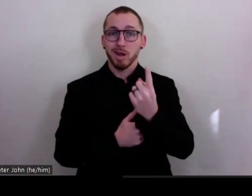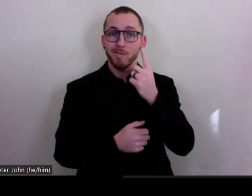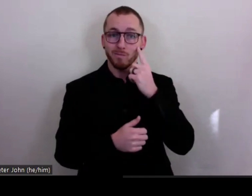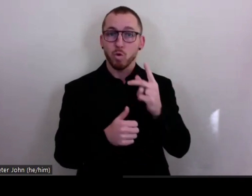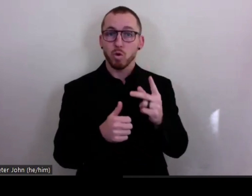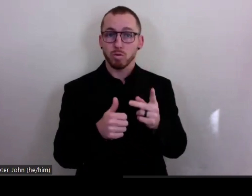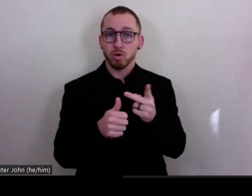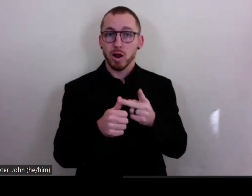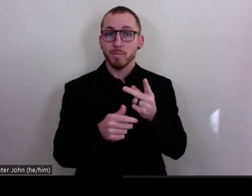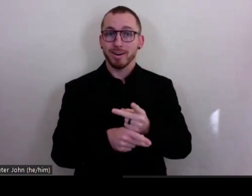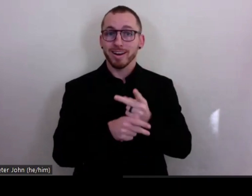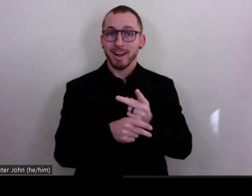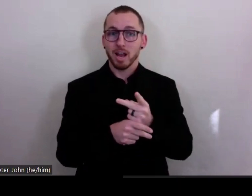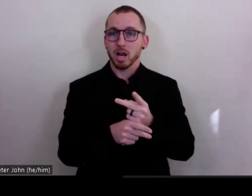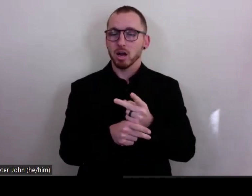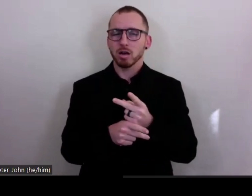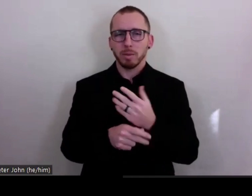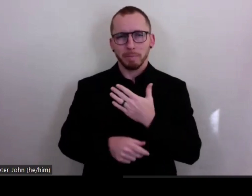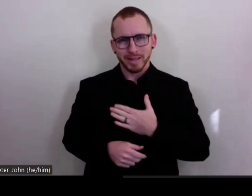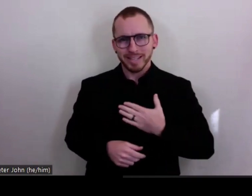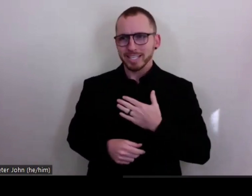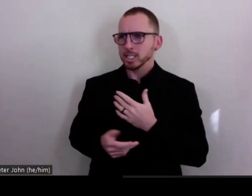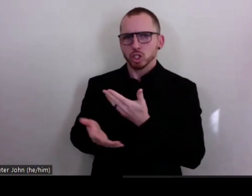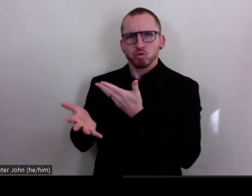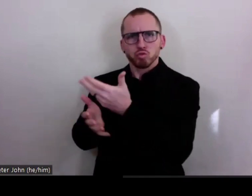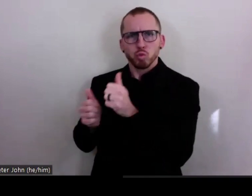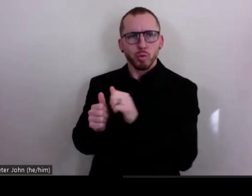care. Please